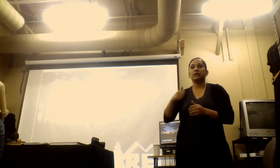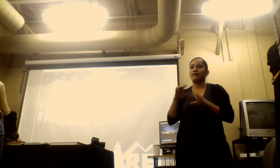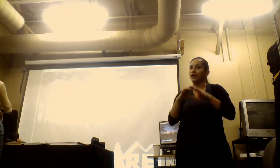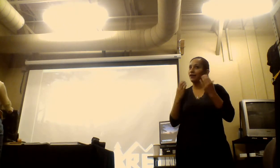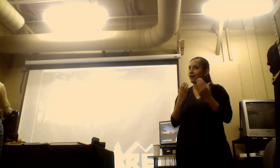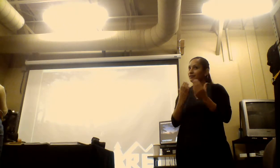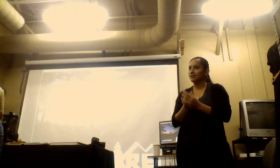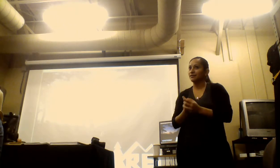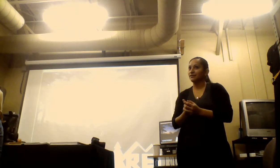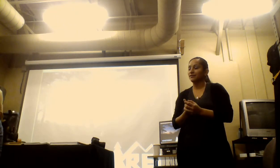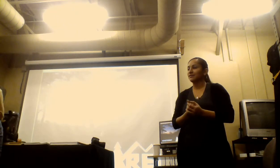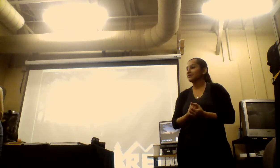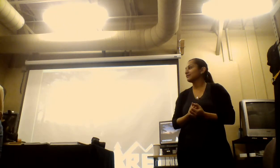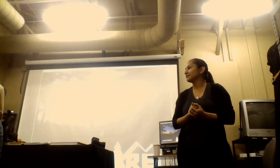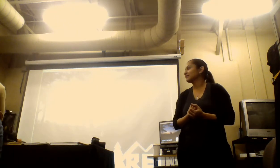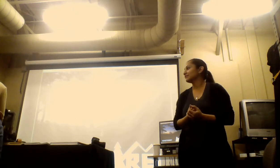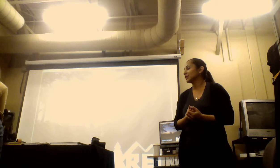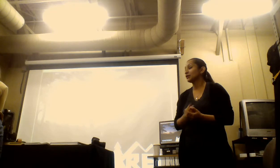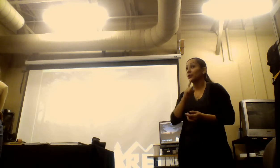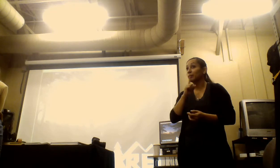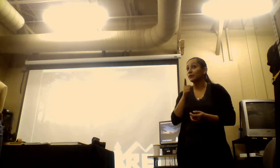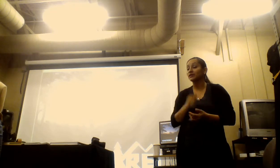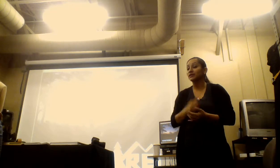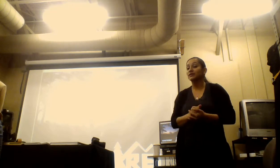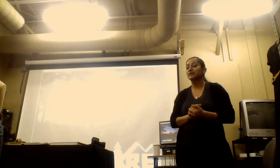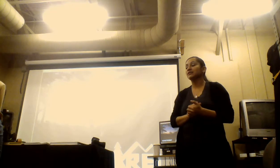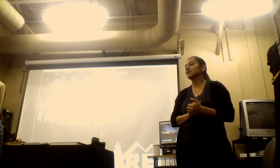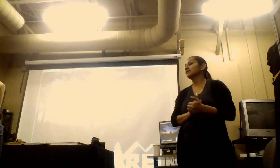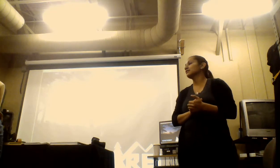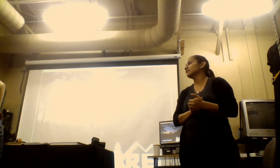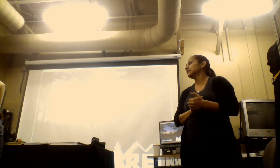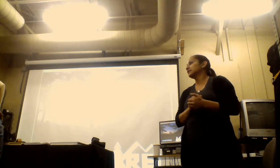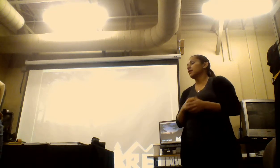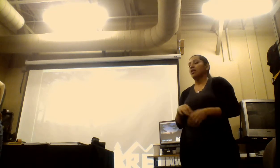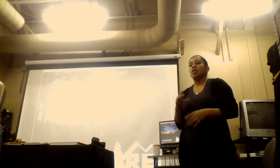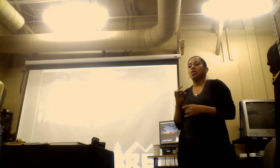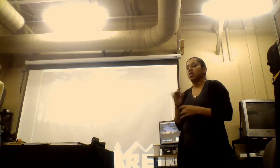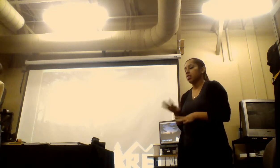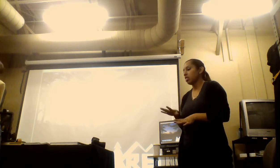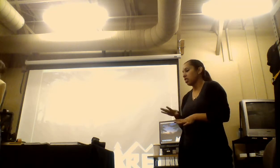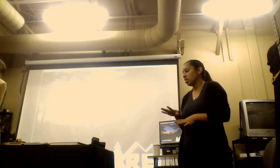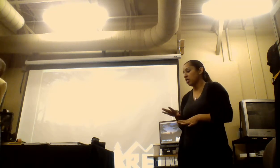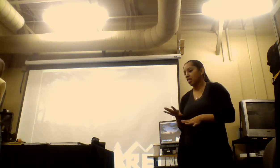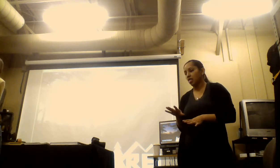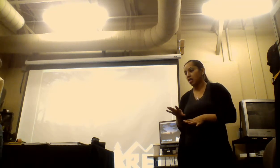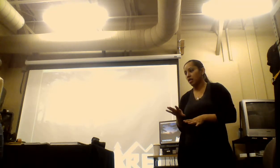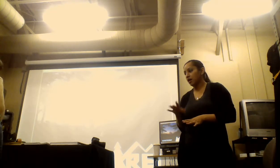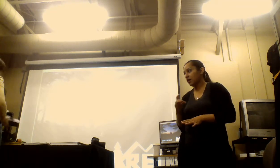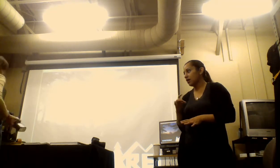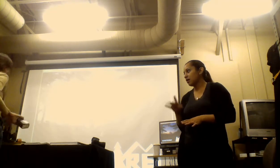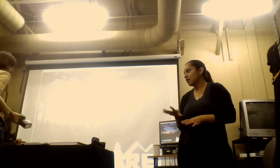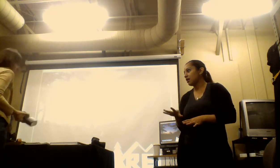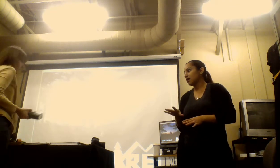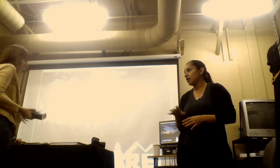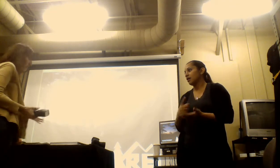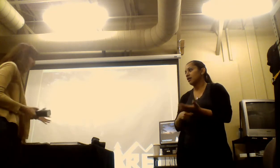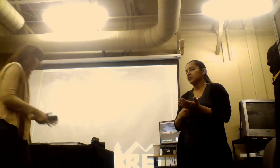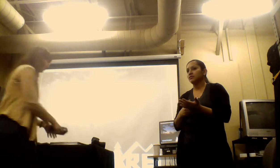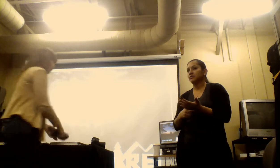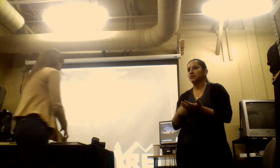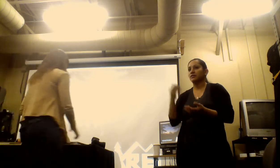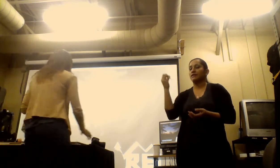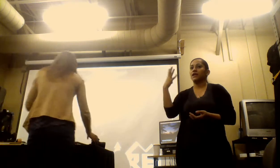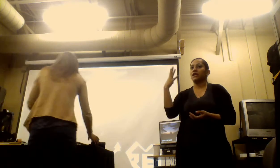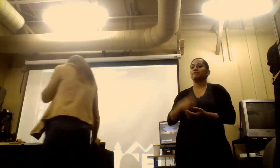really is like a whole other beast that like I hate to even hardly like attempt. Here's the